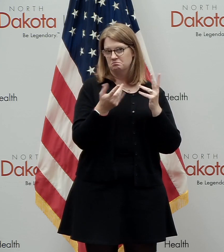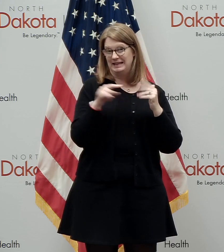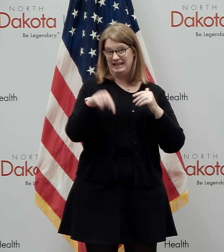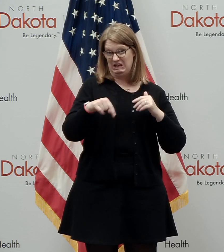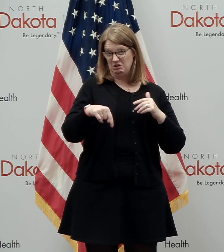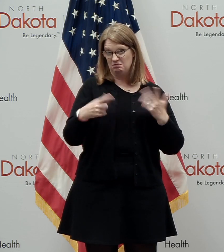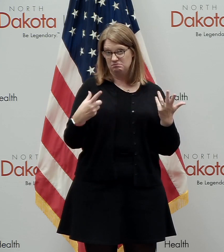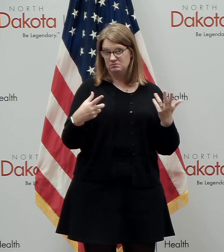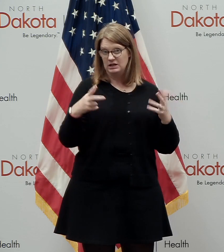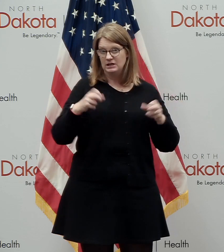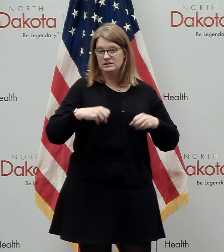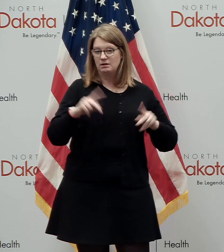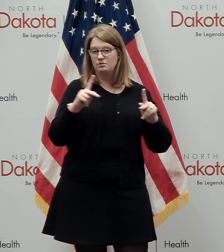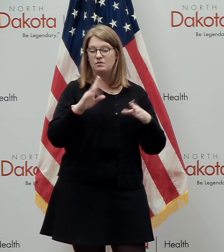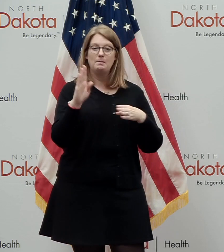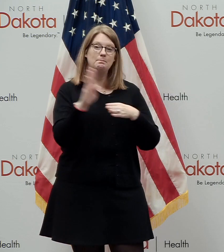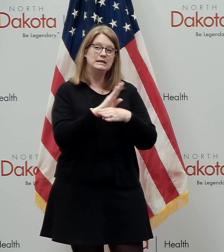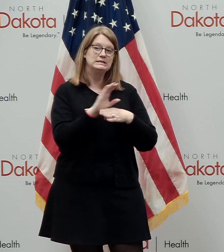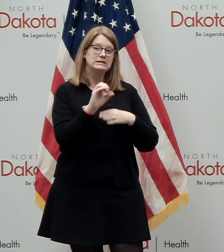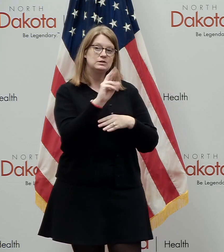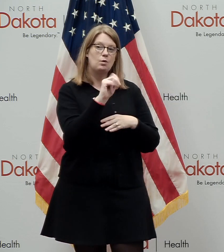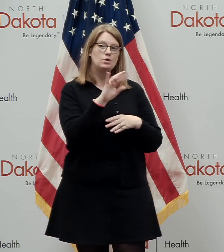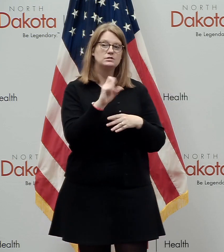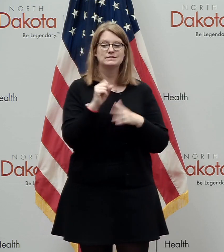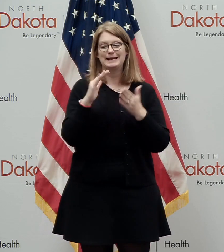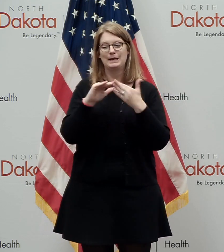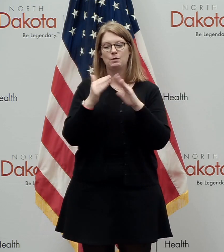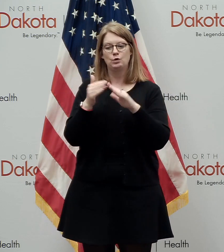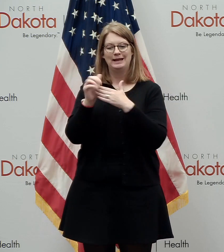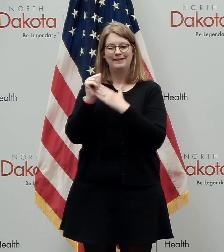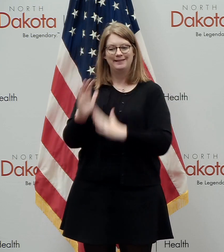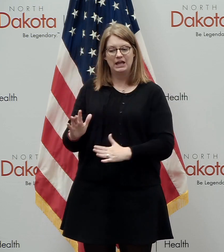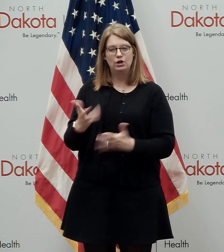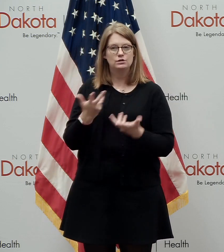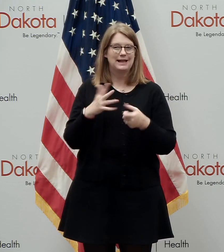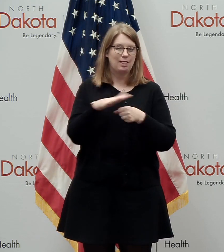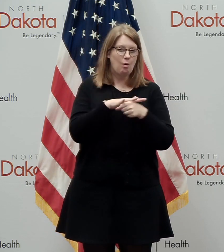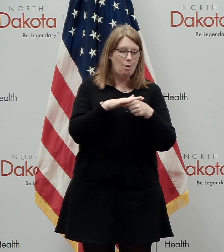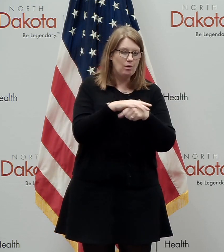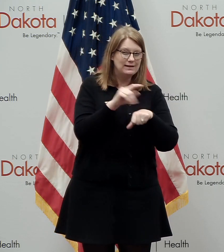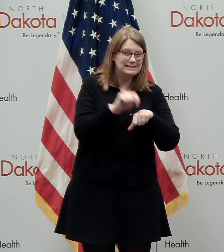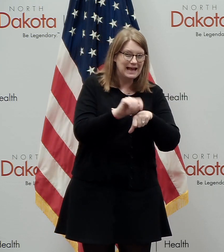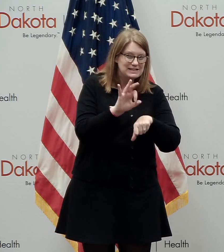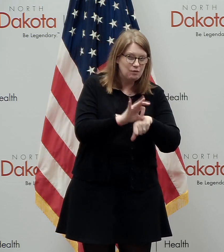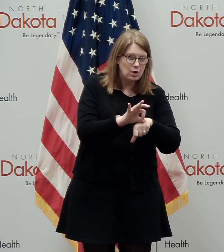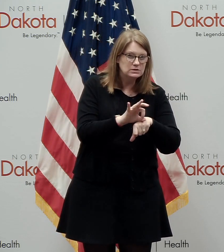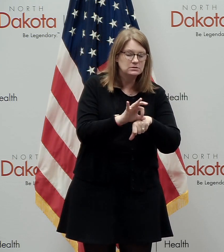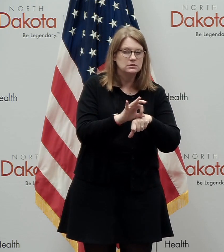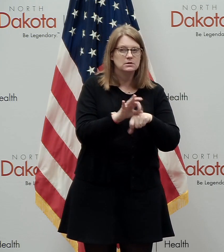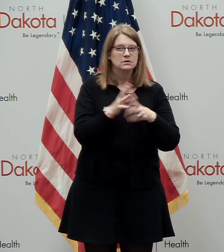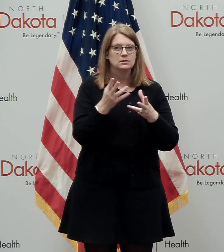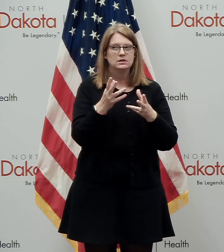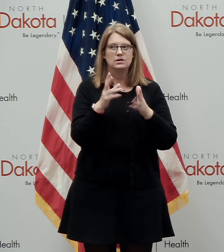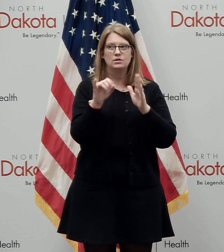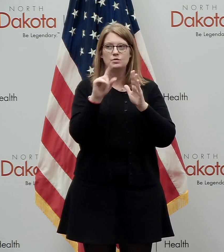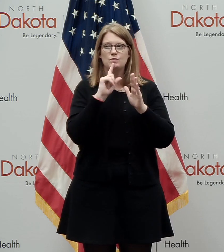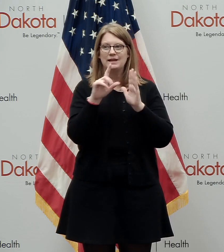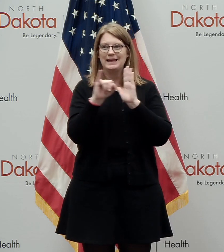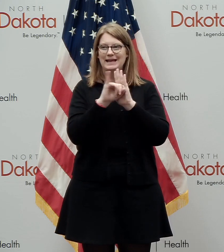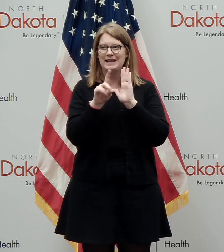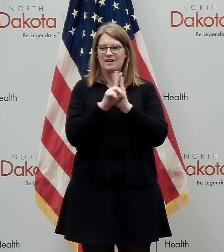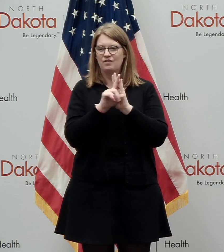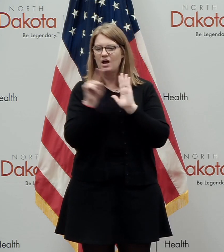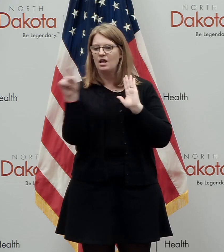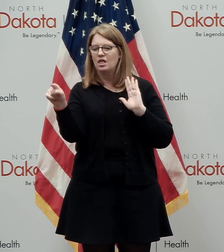here for business owners and community leaders and local task force to try to identify those spots. But I